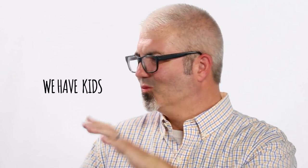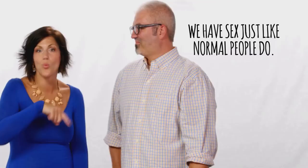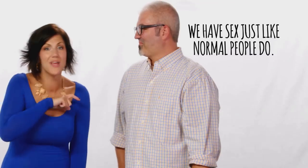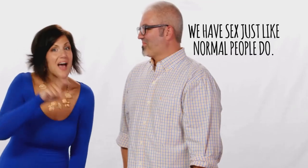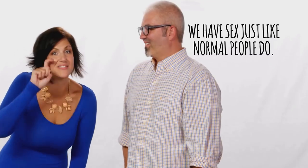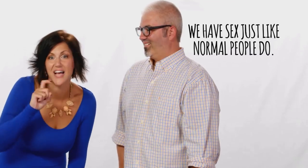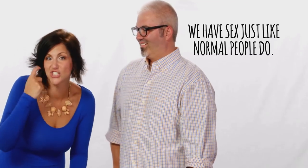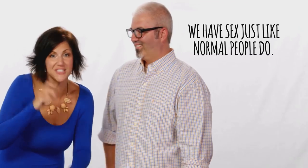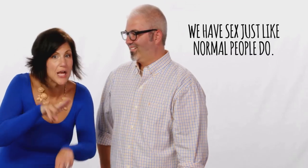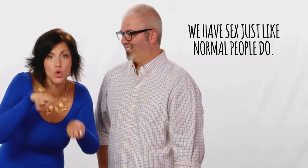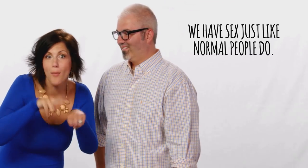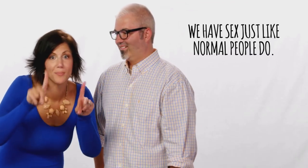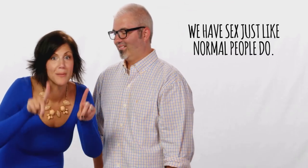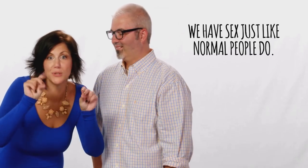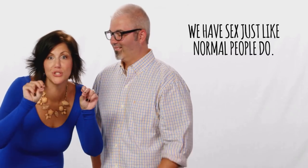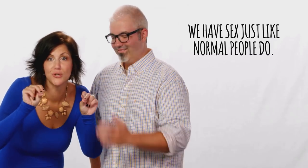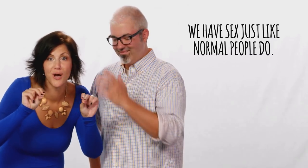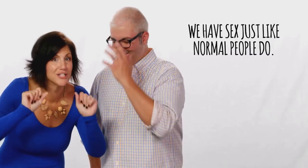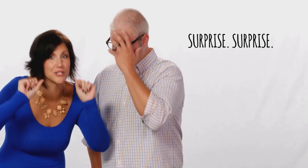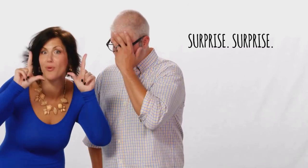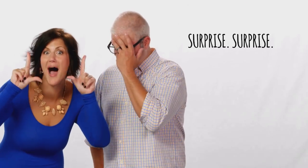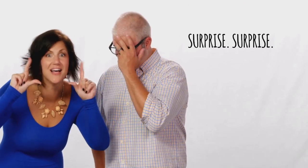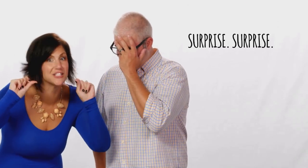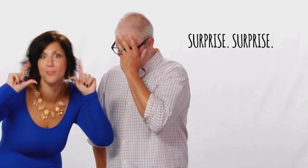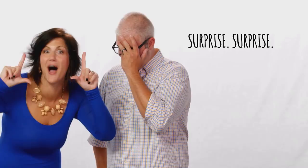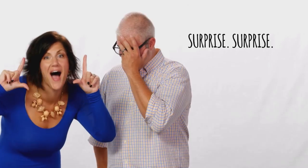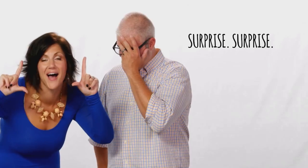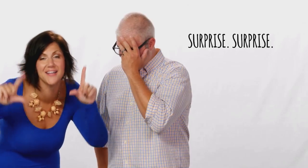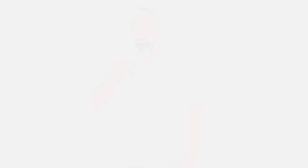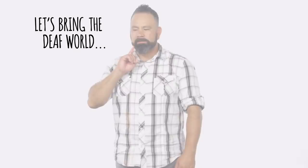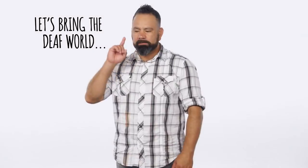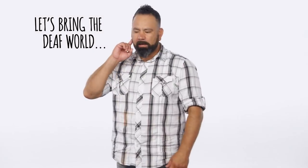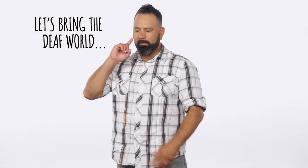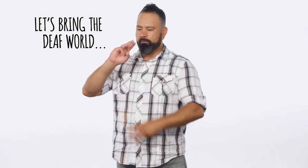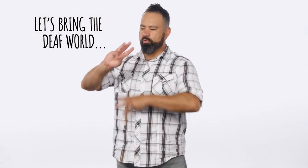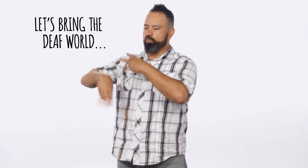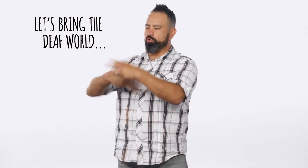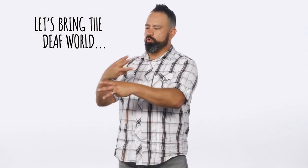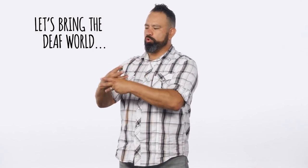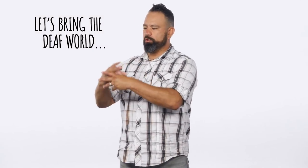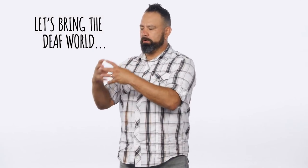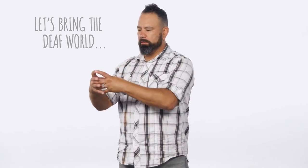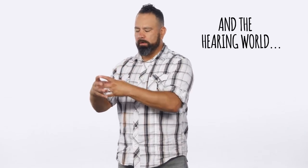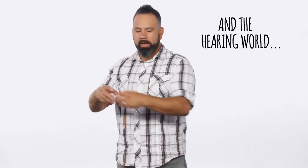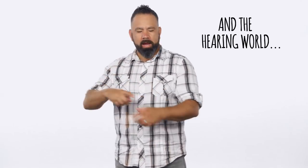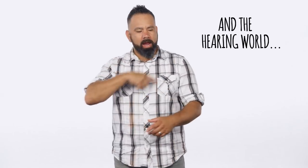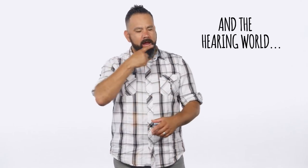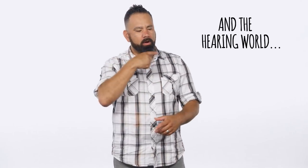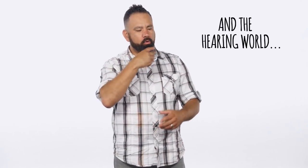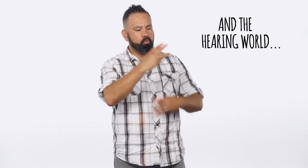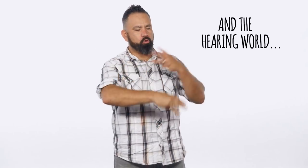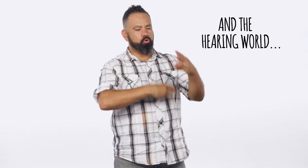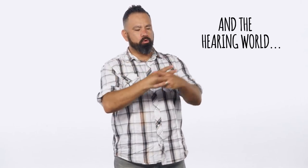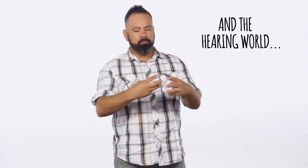We have tested like normal people do. Surprise, surprise.